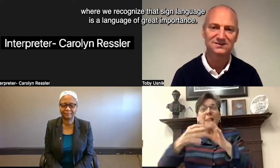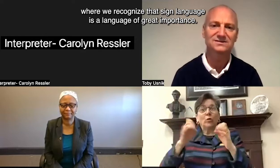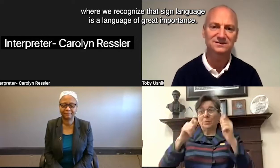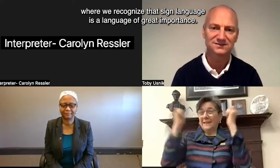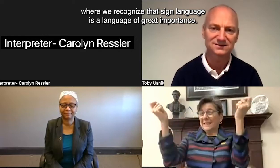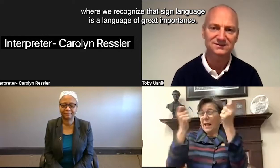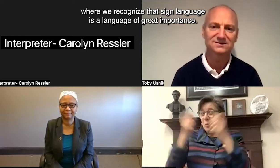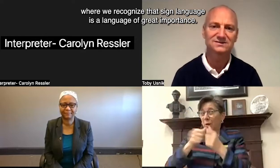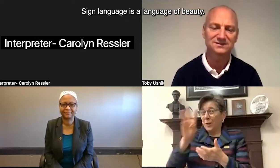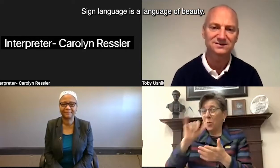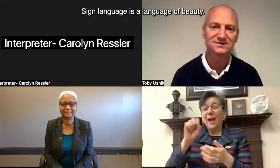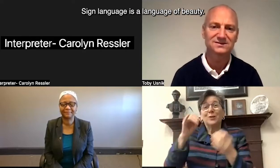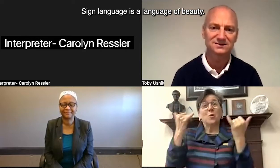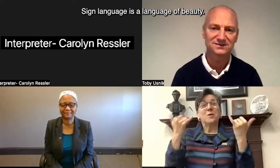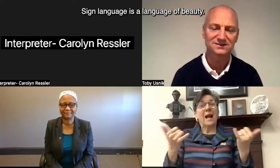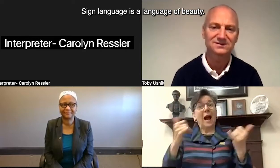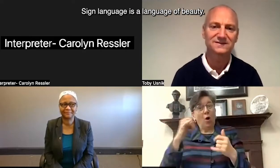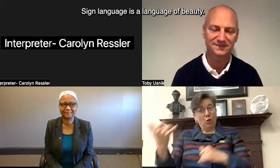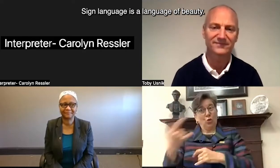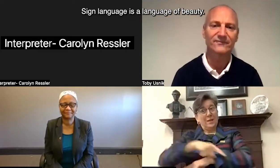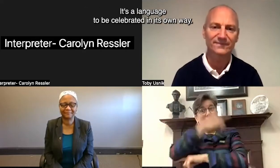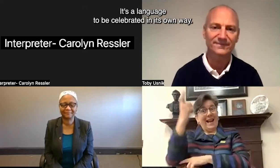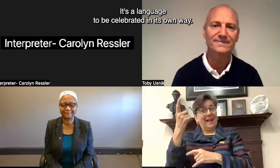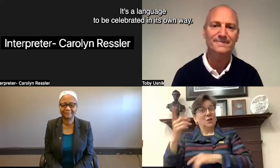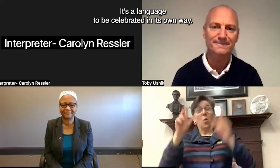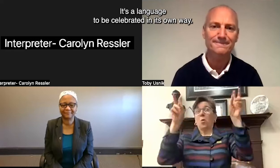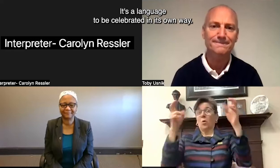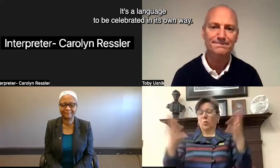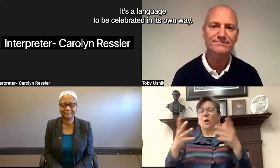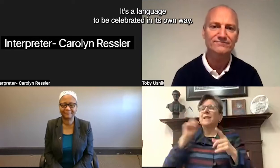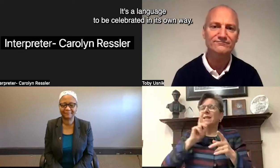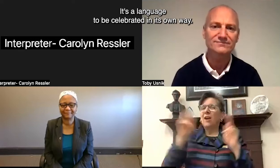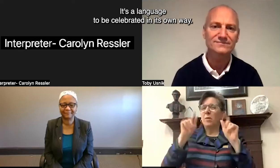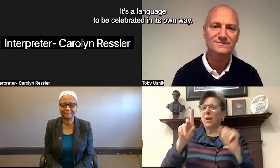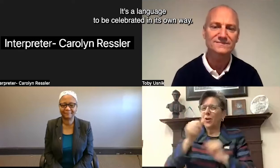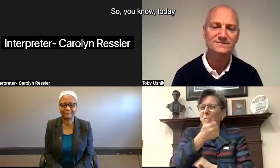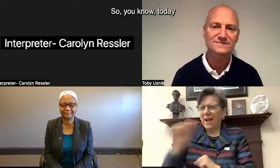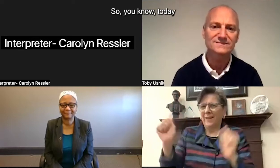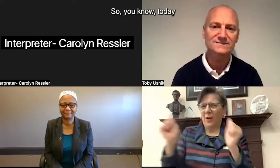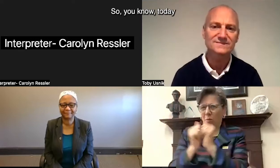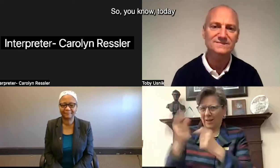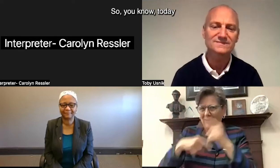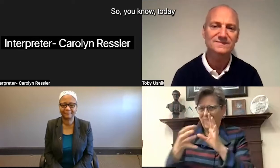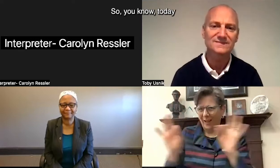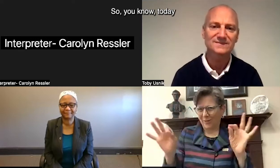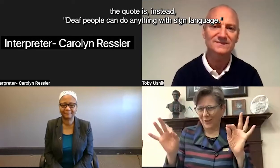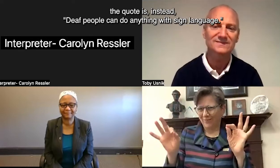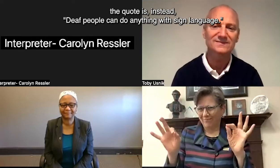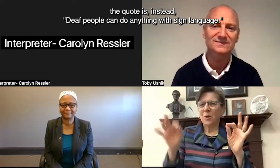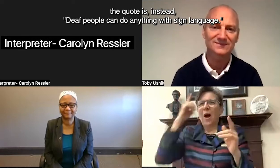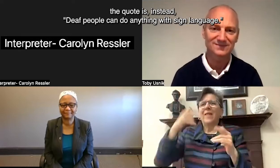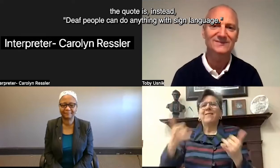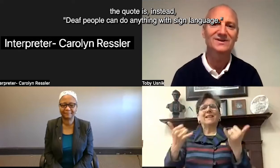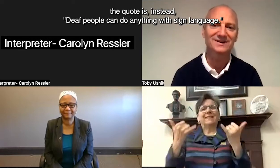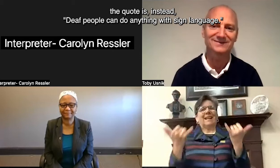Sign language is a language of beauty. It's a language to be celebrated in its own way. So, you know, today the quote is instead, deaf people can do anything